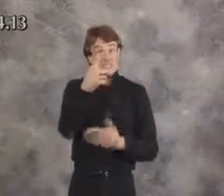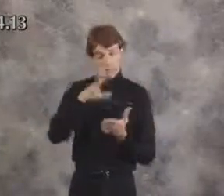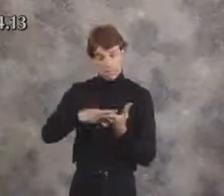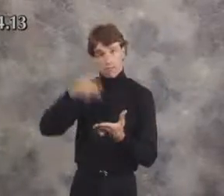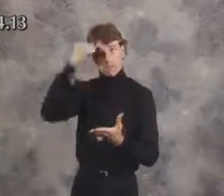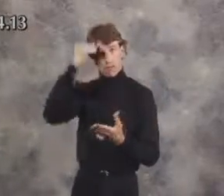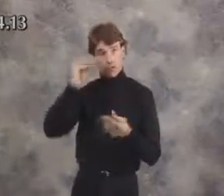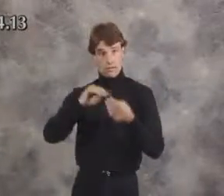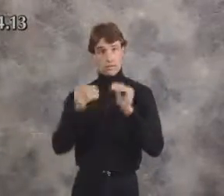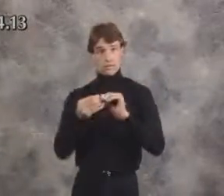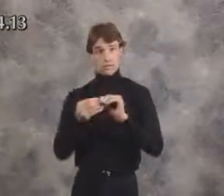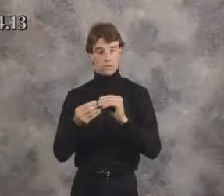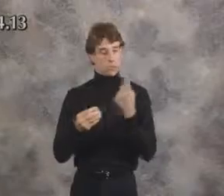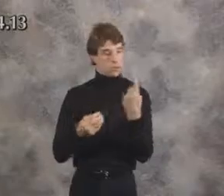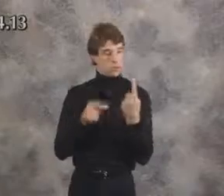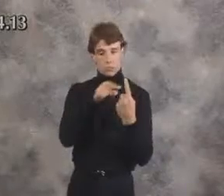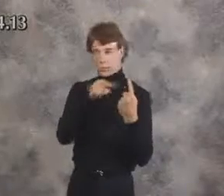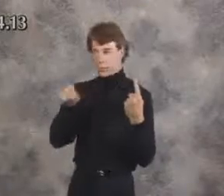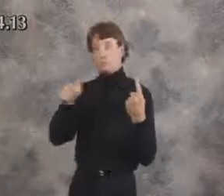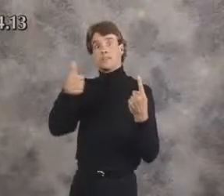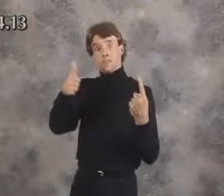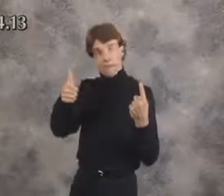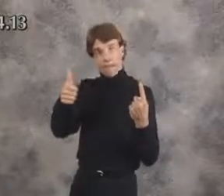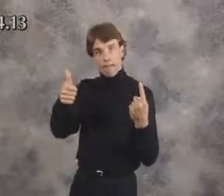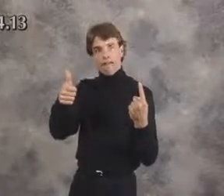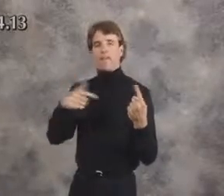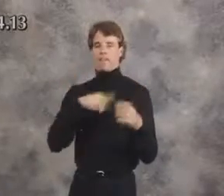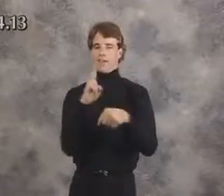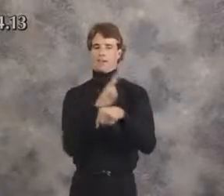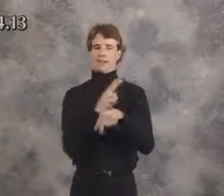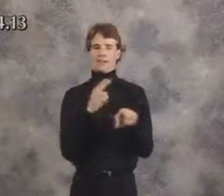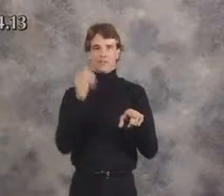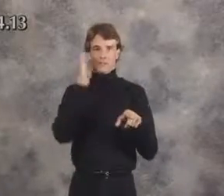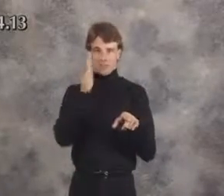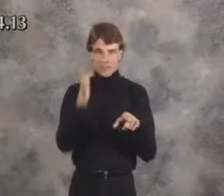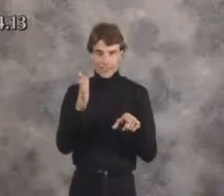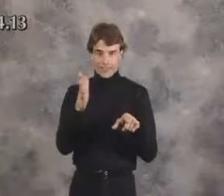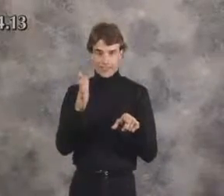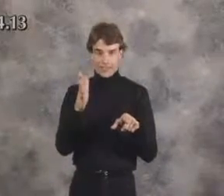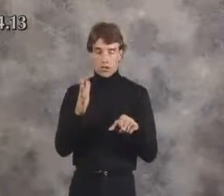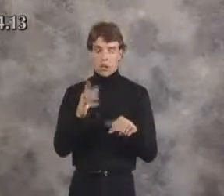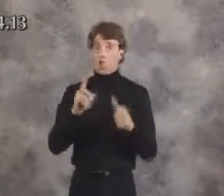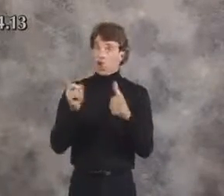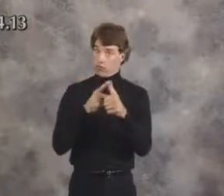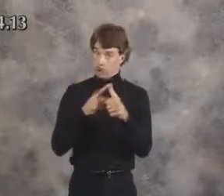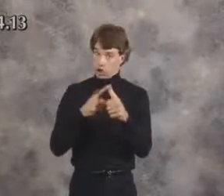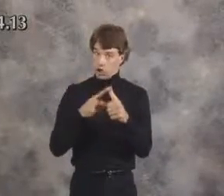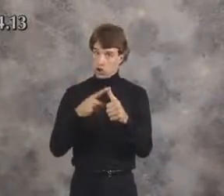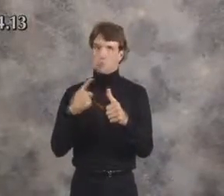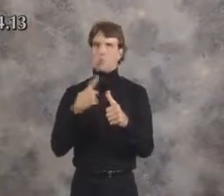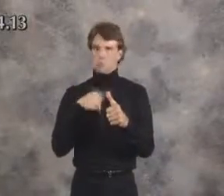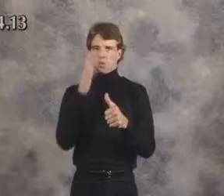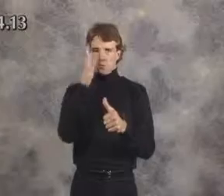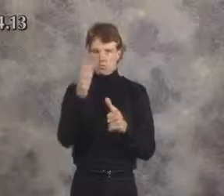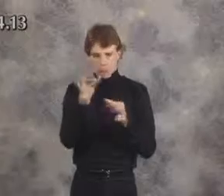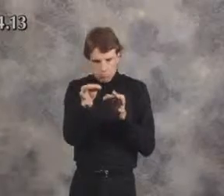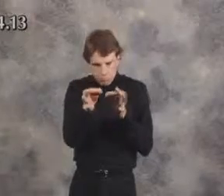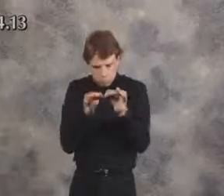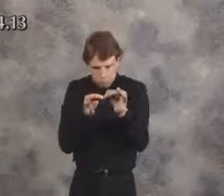story. Now, recently, you learned the numbers 1 through 10. I will use only those